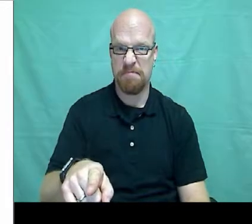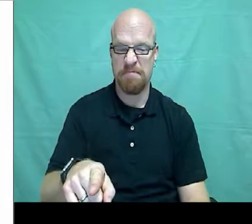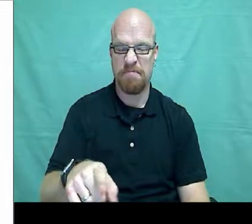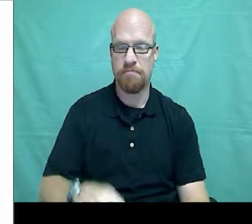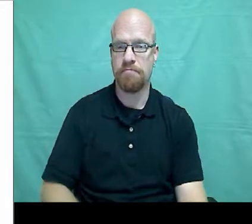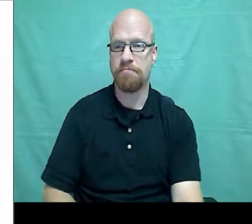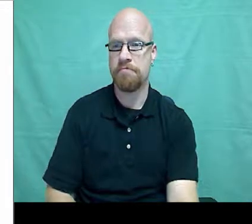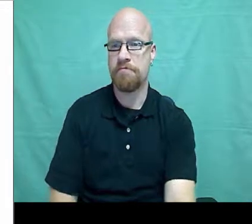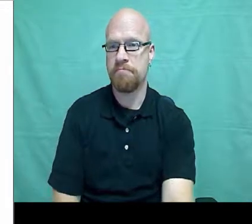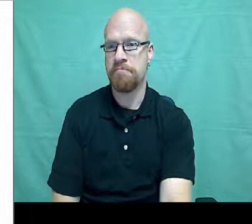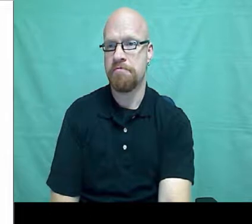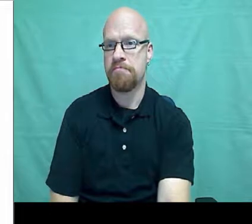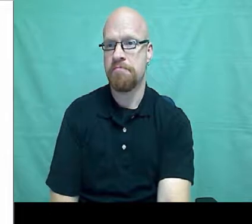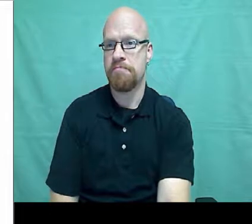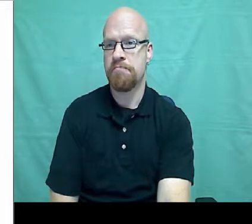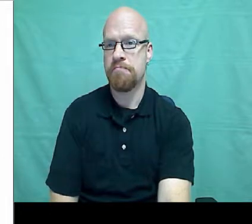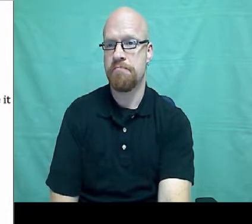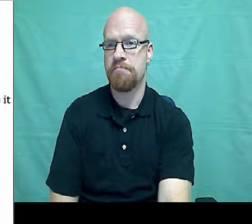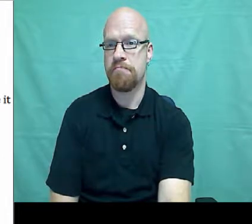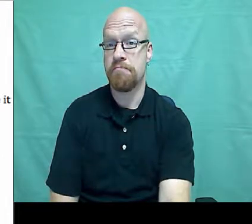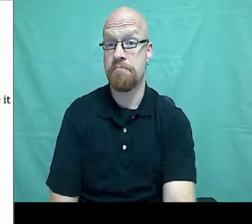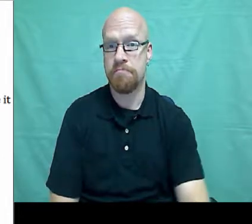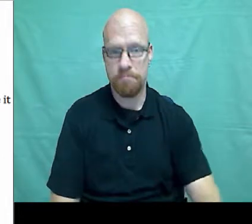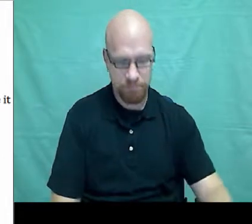That's the point I just made.